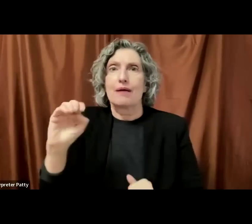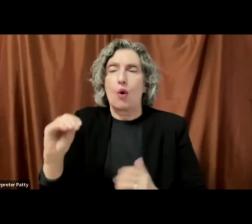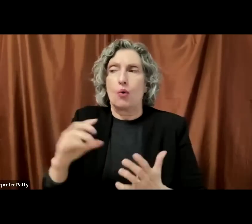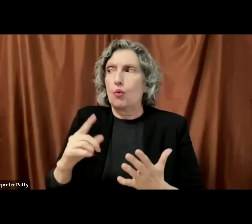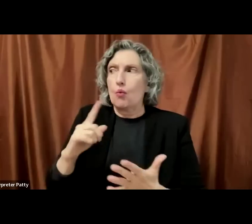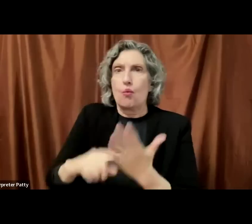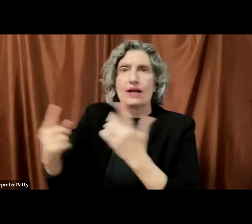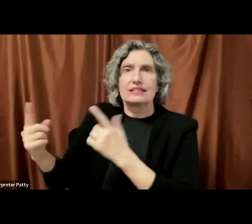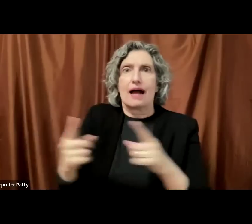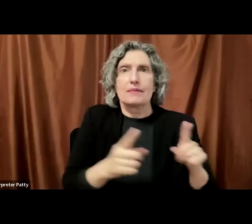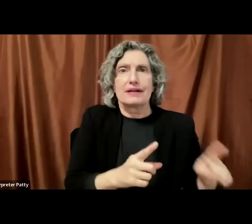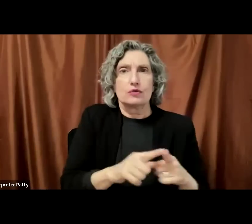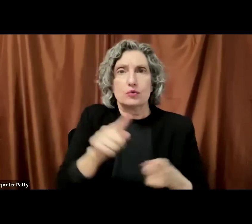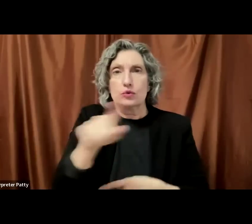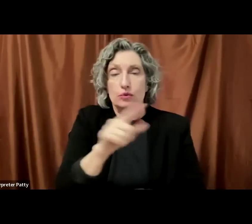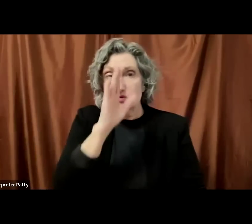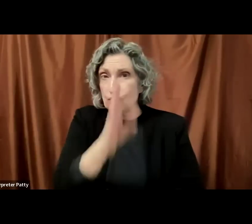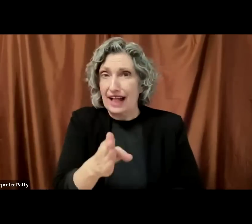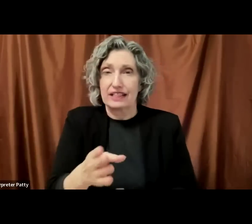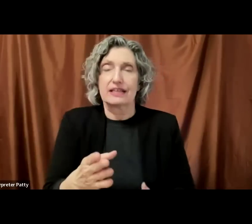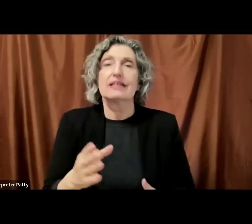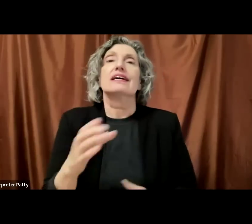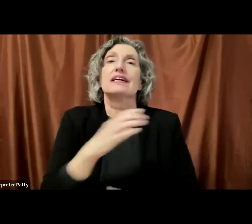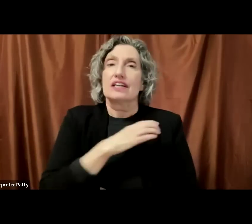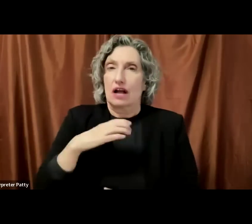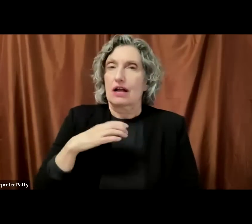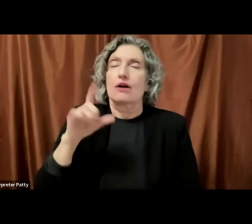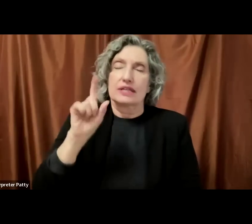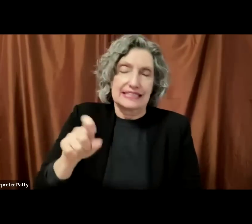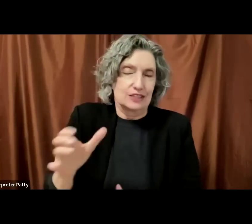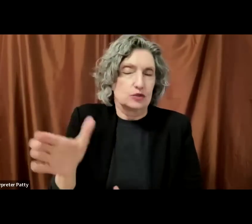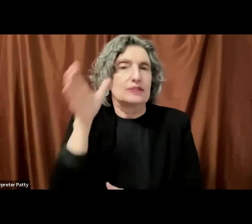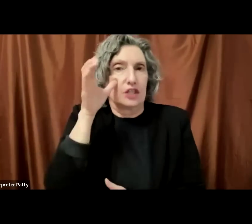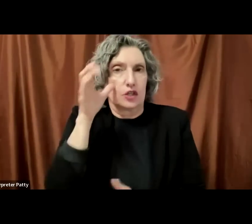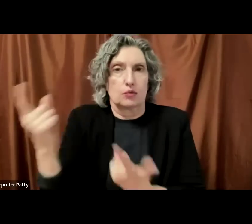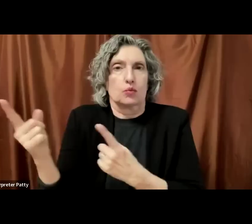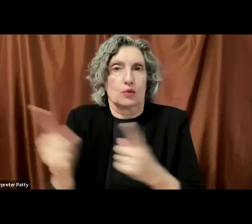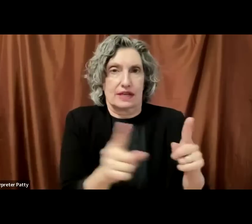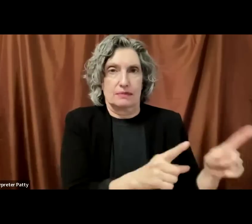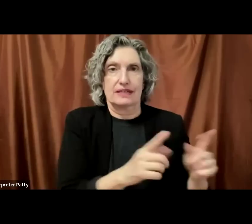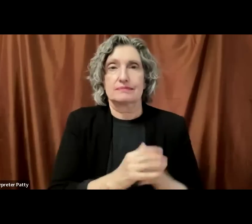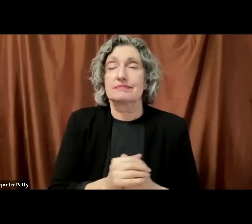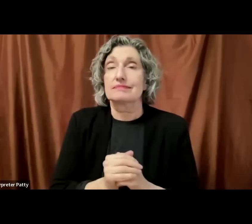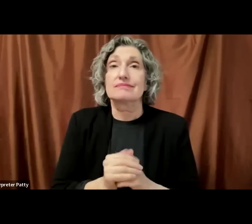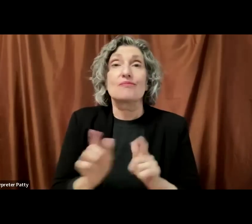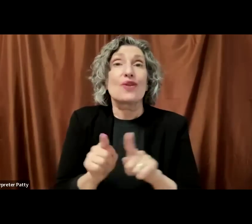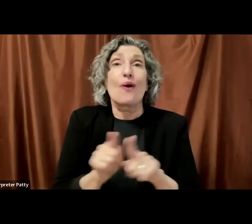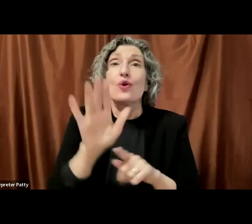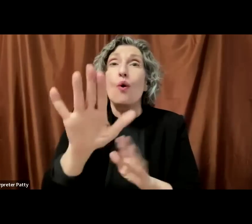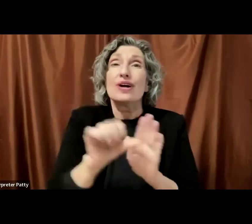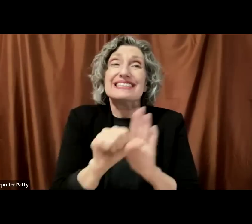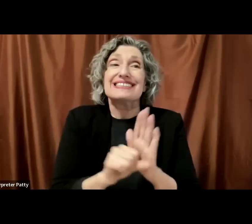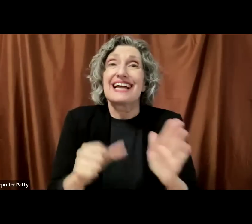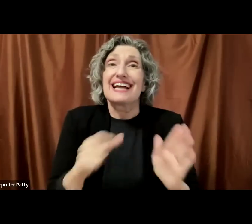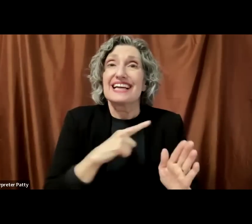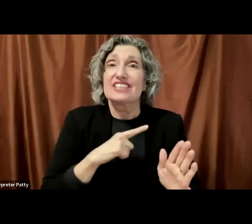being implemented, because Congress needs to hear that as your representation. And you can also reach out to your state legislators as